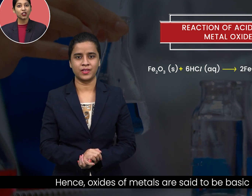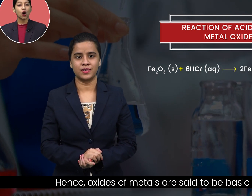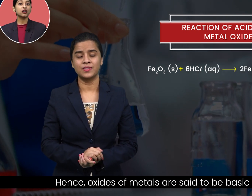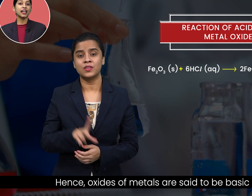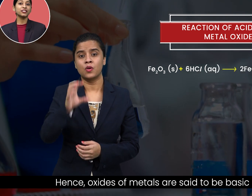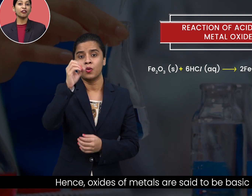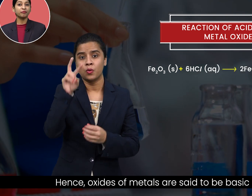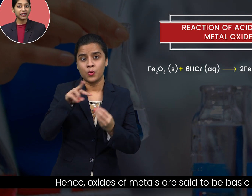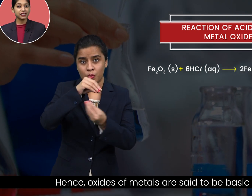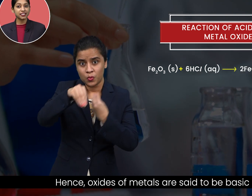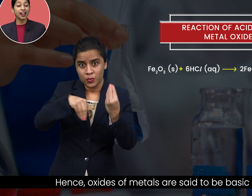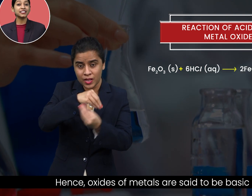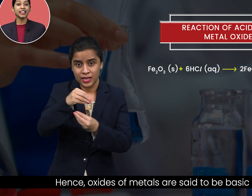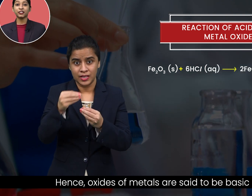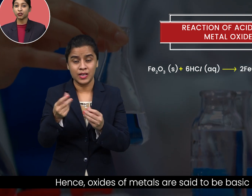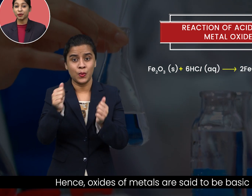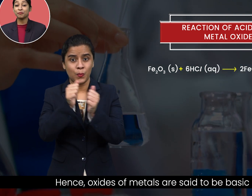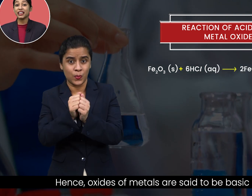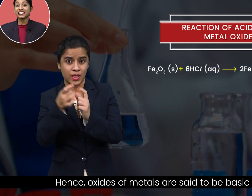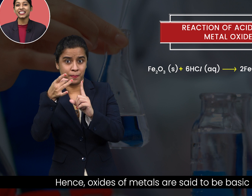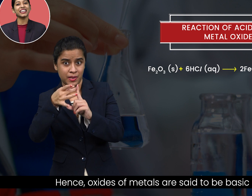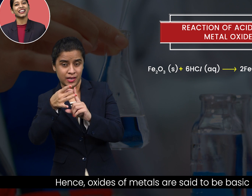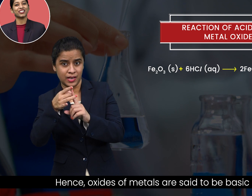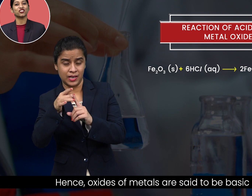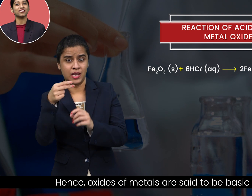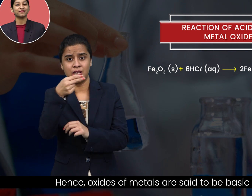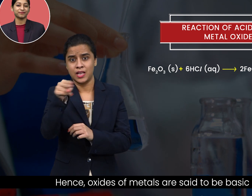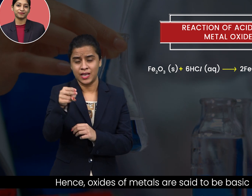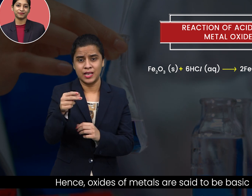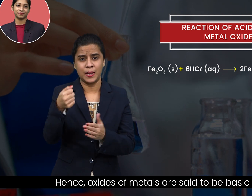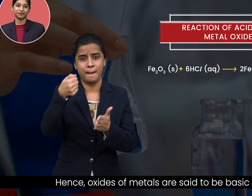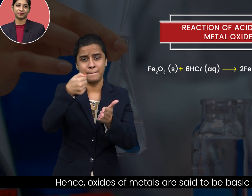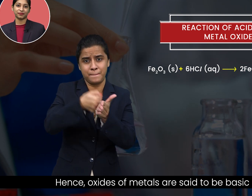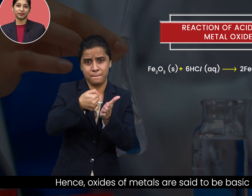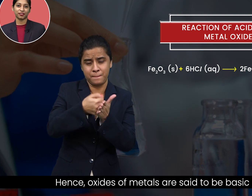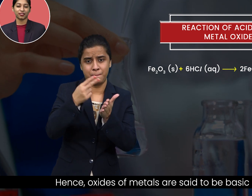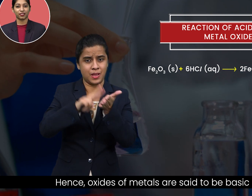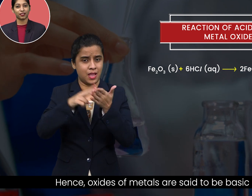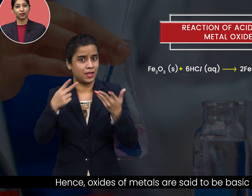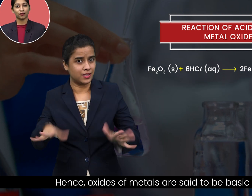Hence, oxides of metals are said to be basic in nature.